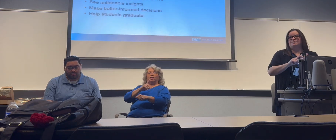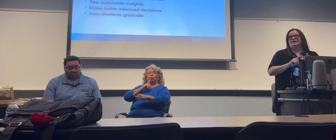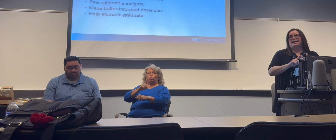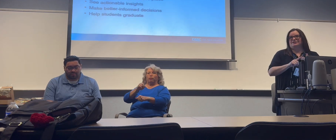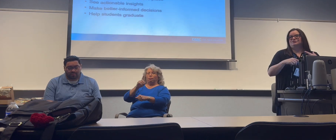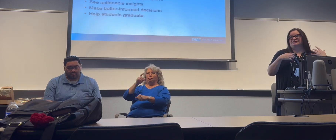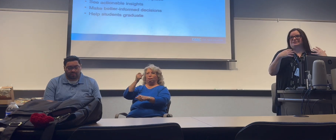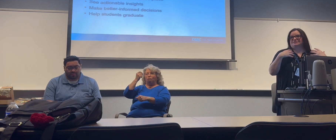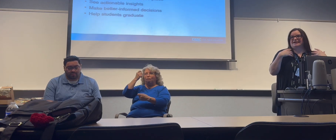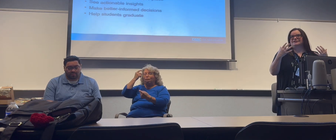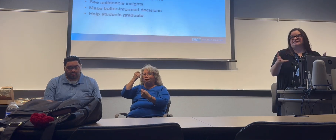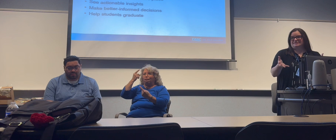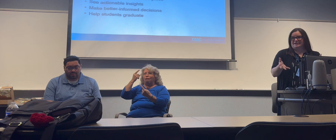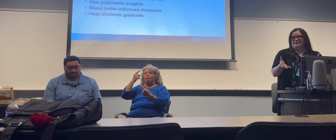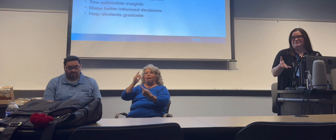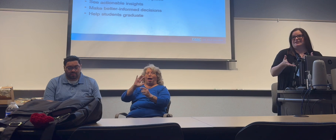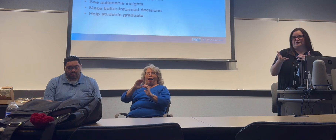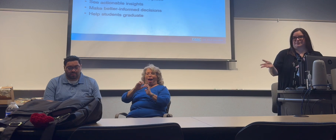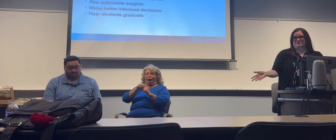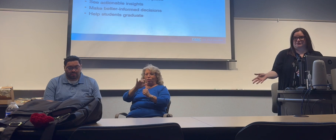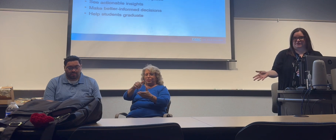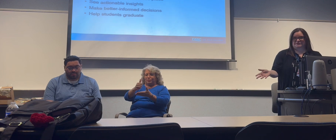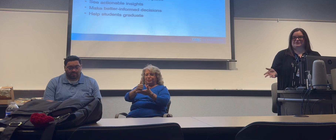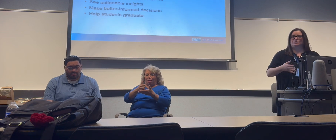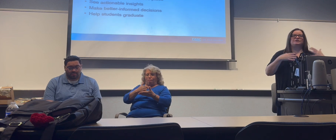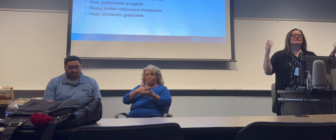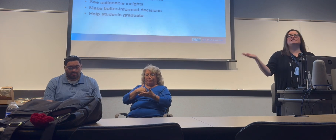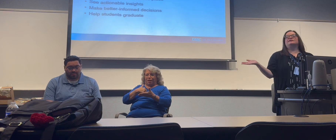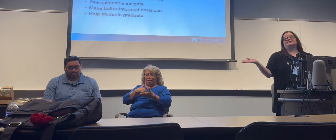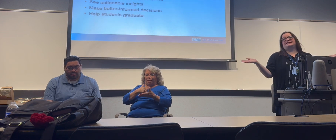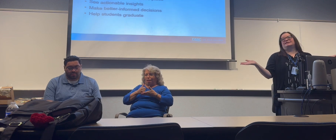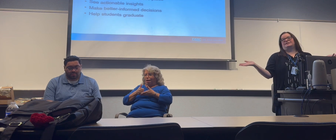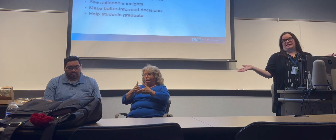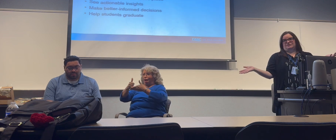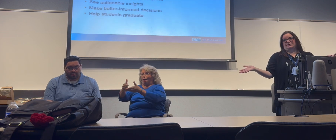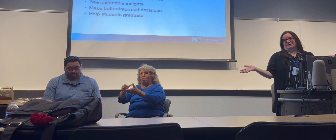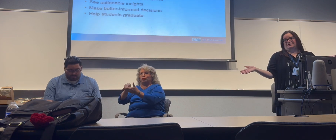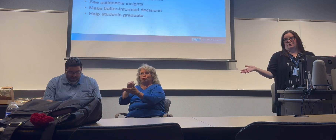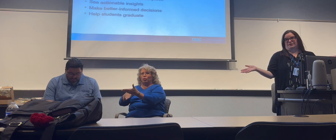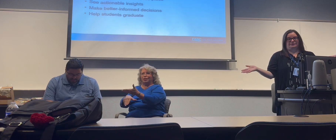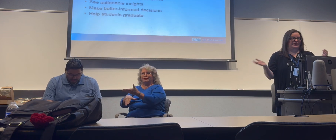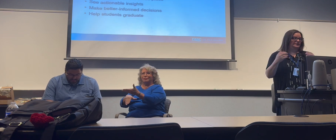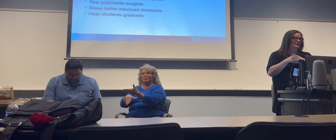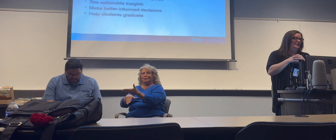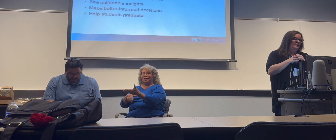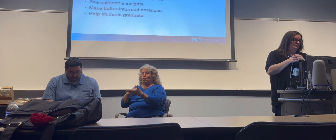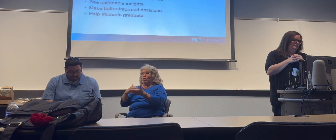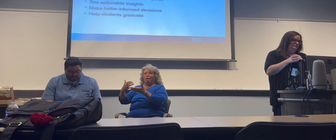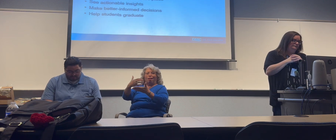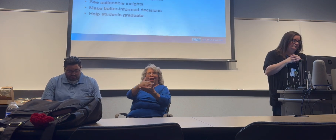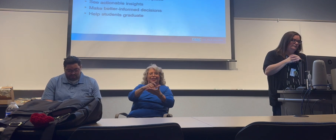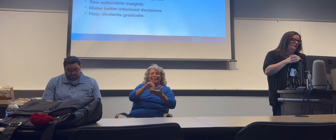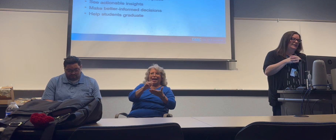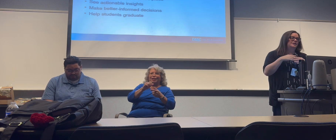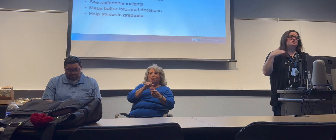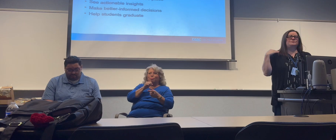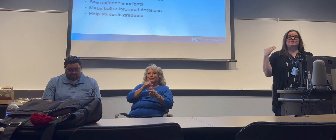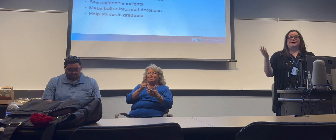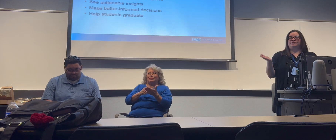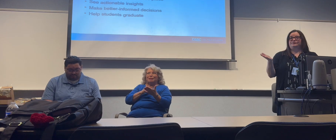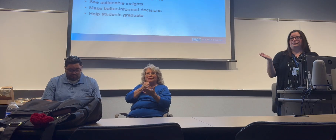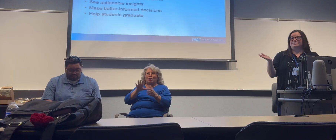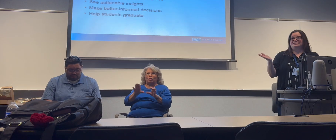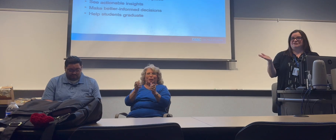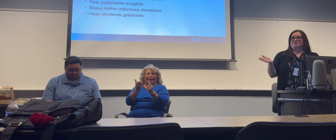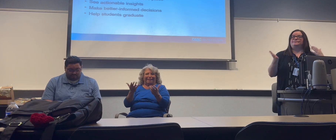gonna help me actually take a step to help the students? Because we're collecting all this data and not doing anything with it, right? It helps you